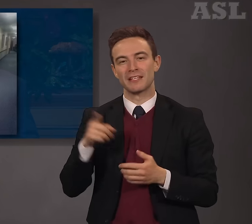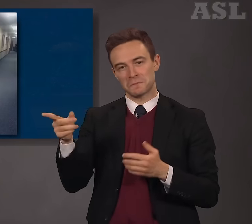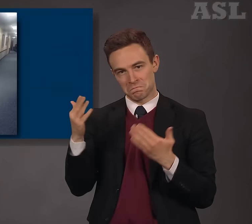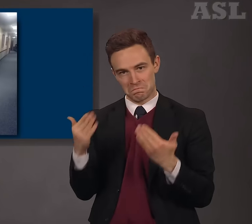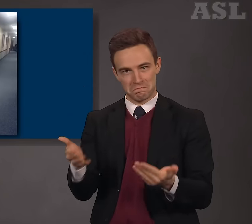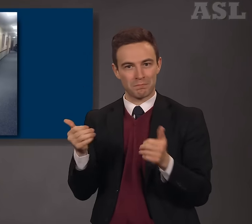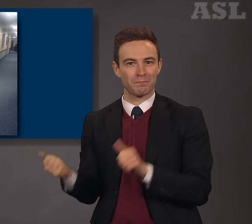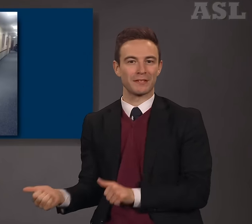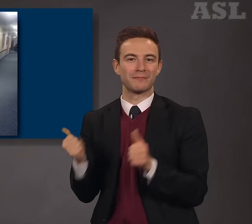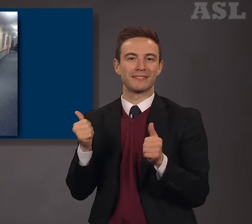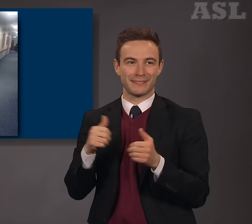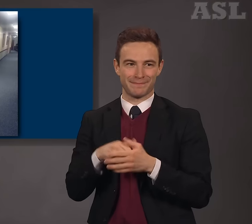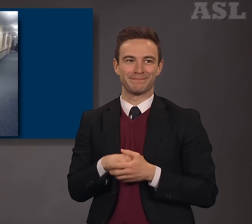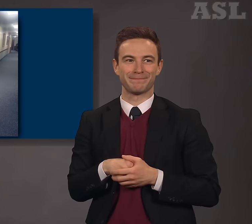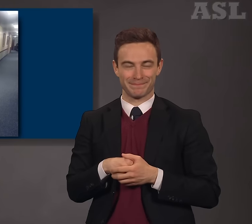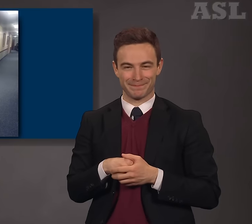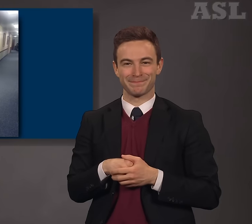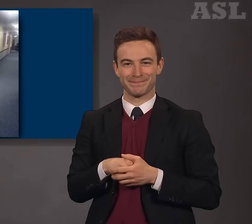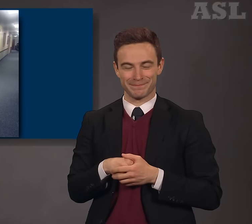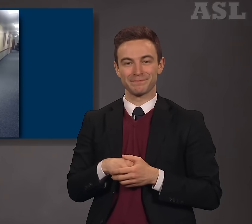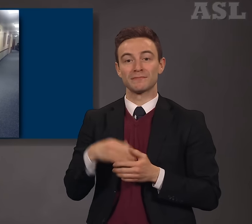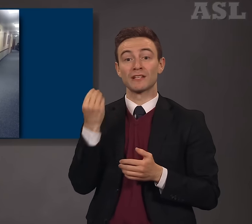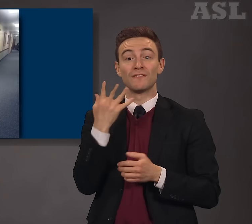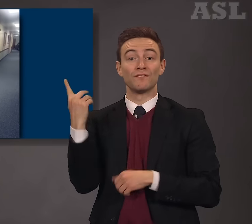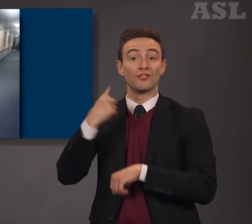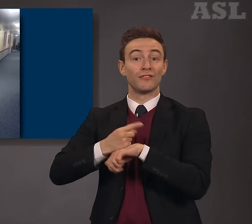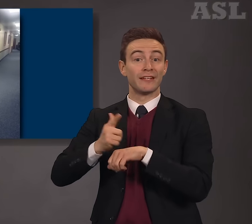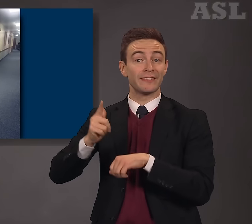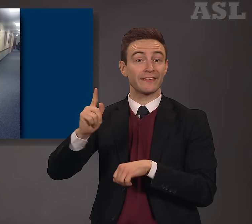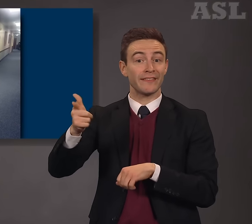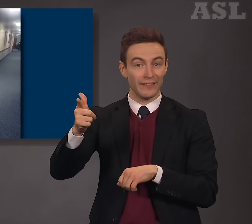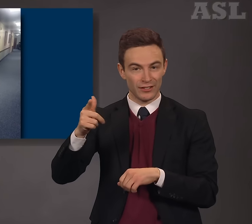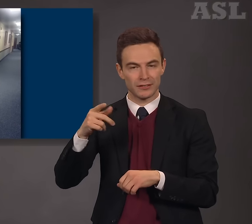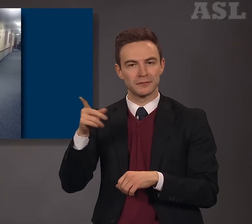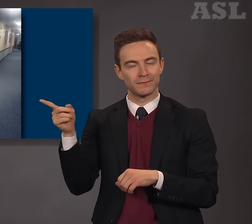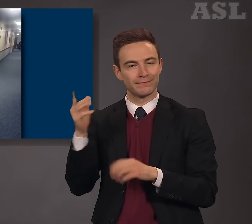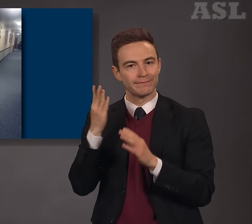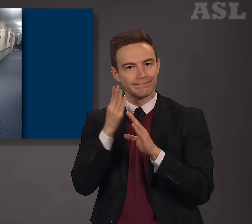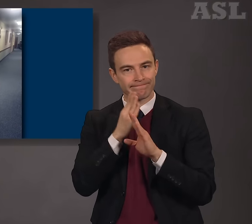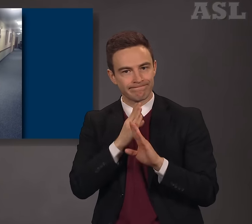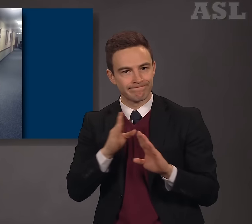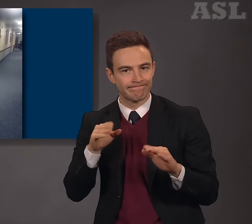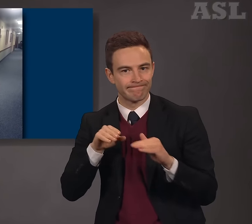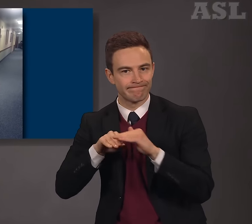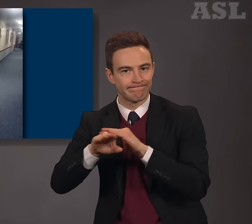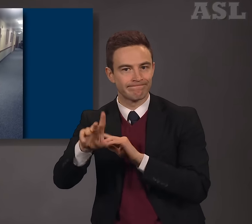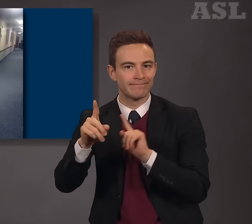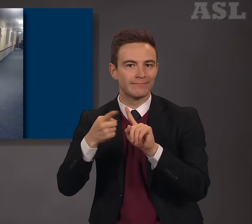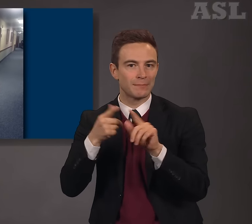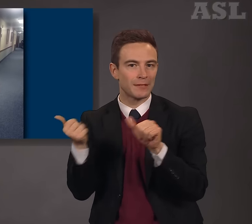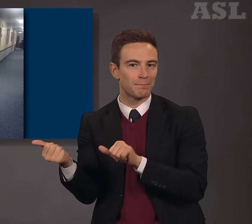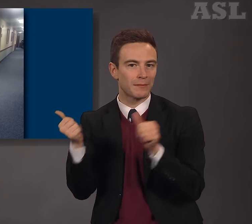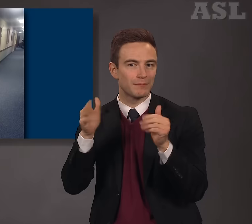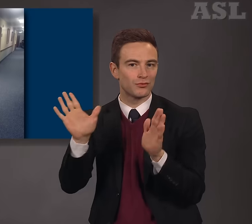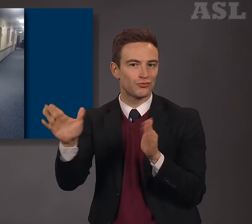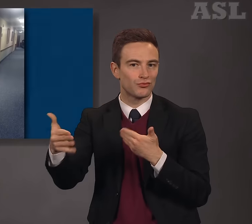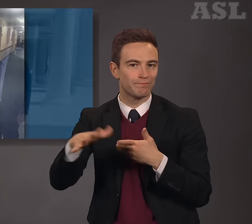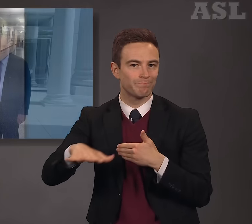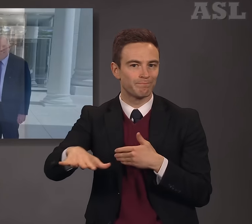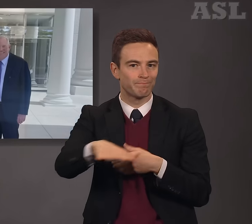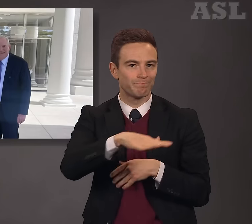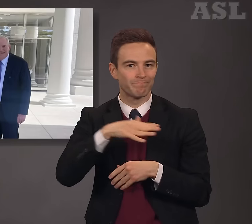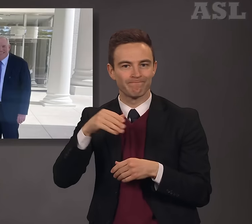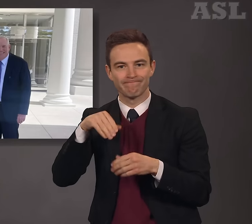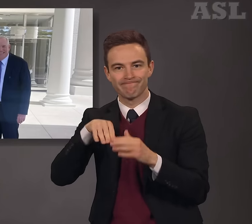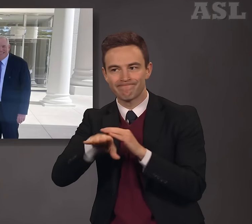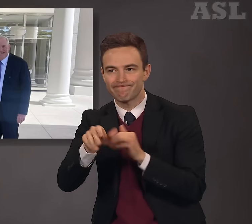was baptized. A few days later, she reverently entered the temple baptistry. And just